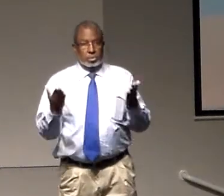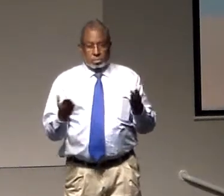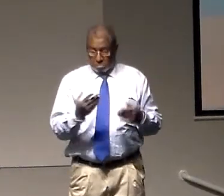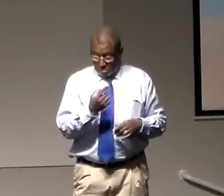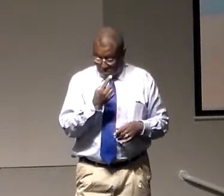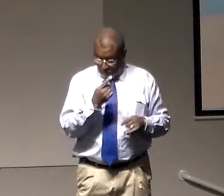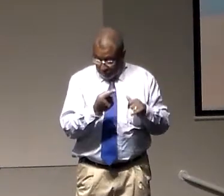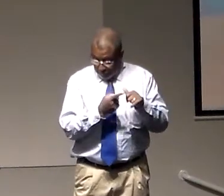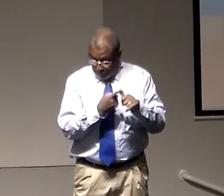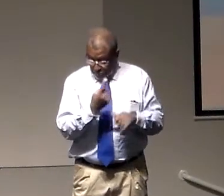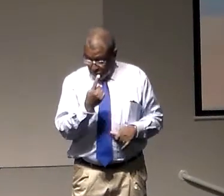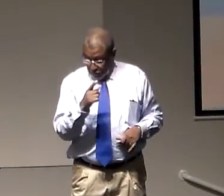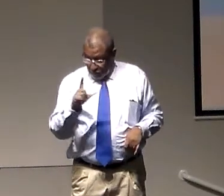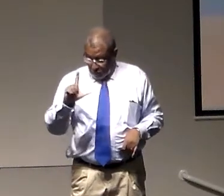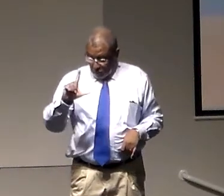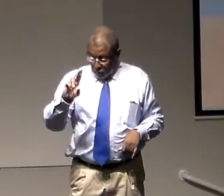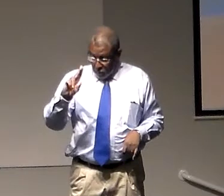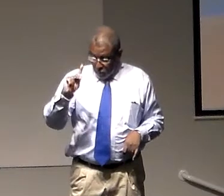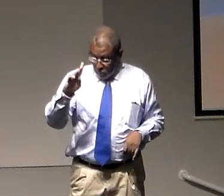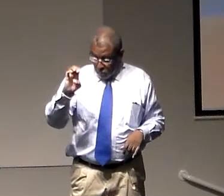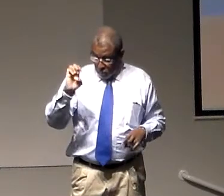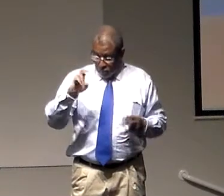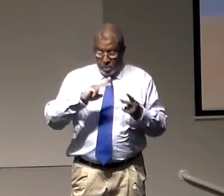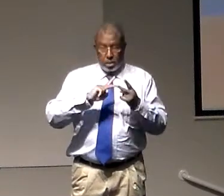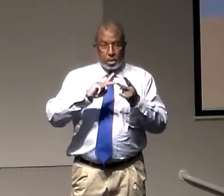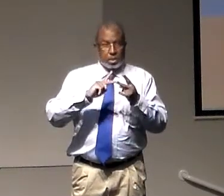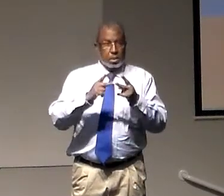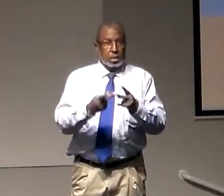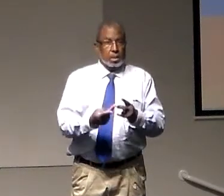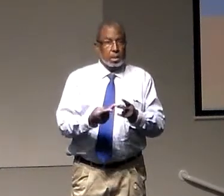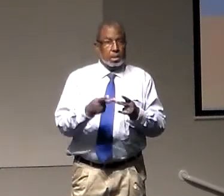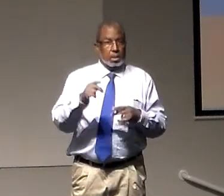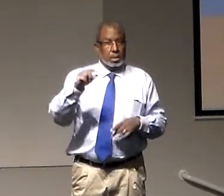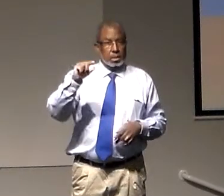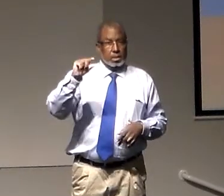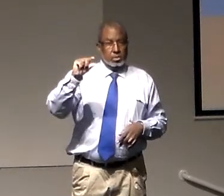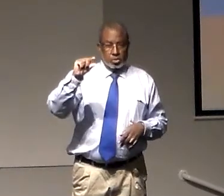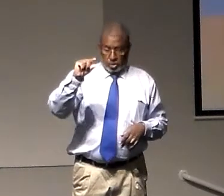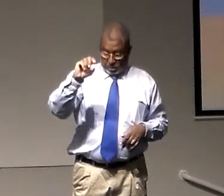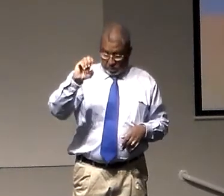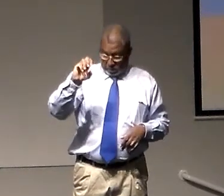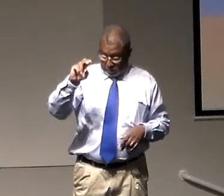we'll be reading the book of Luke and Genesis.